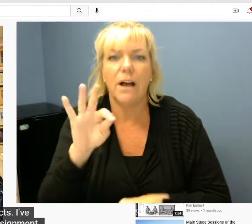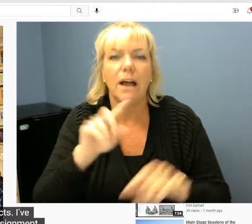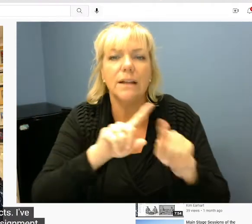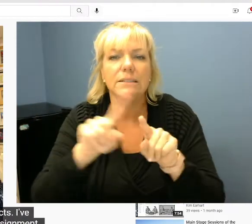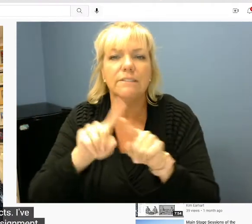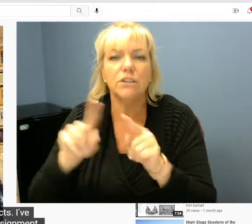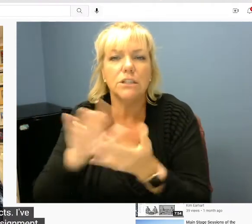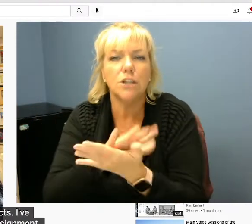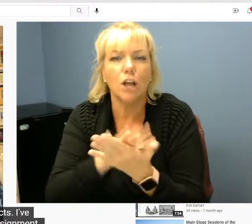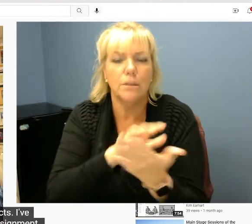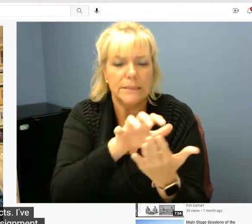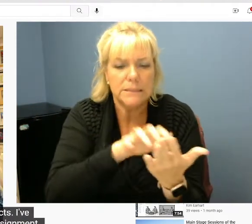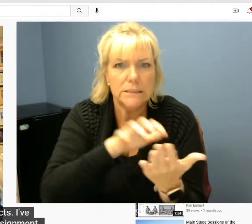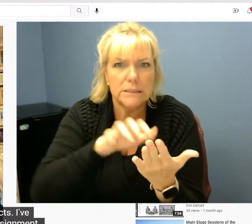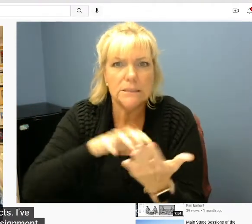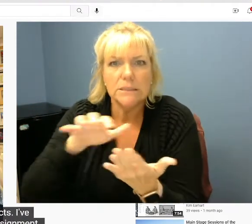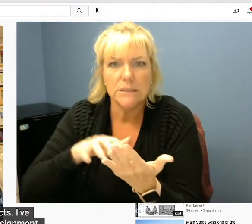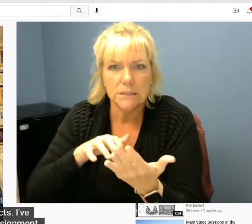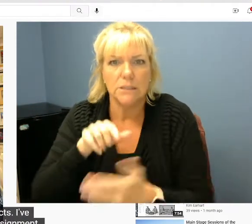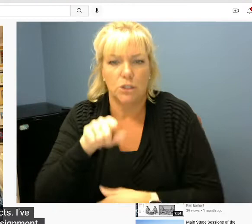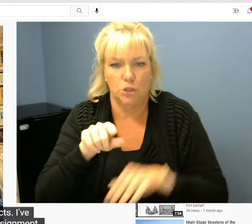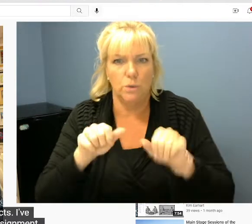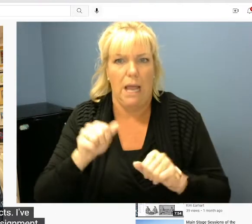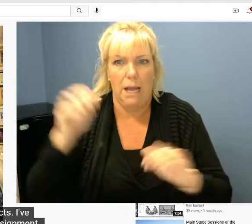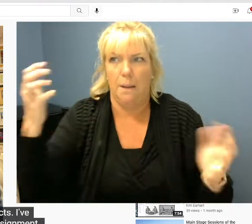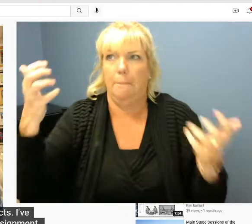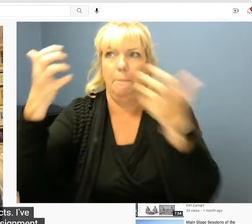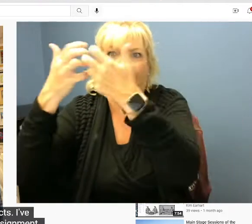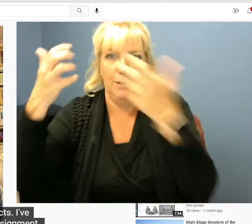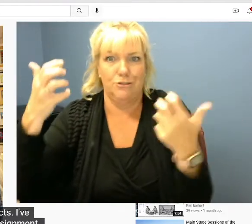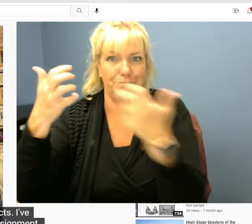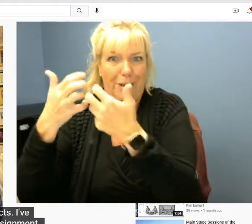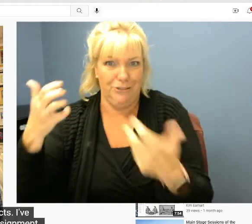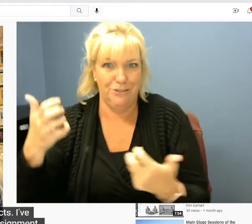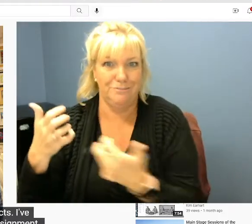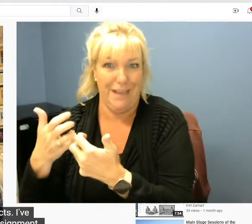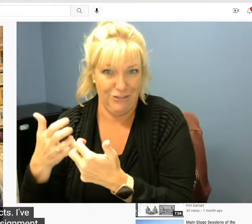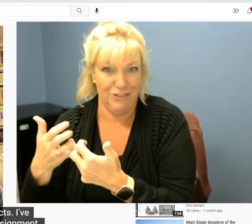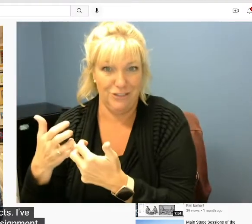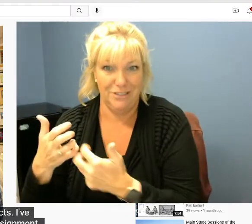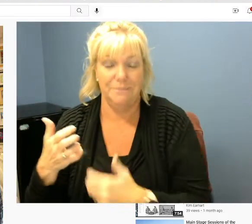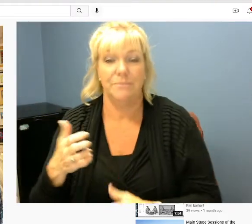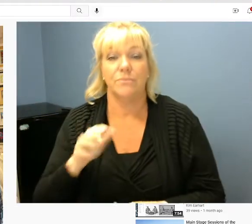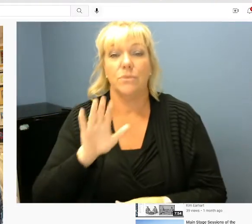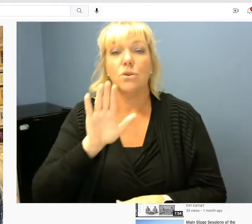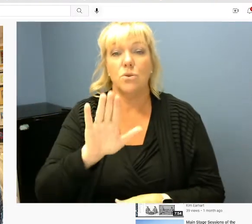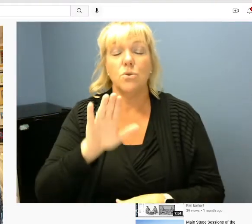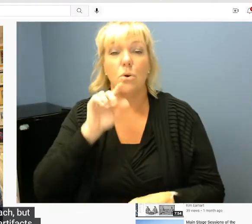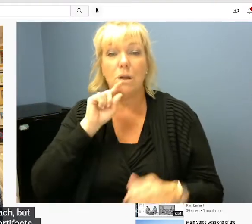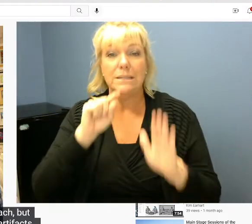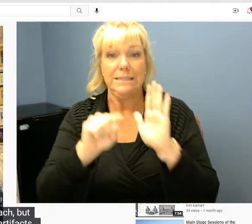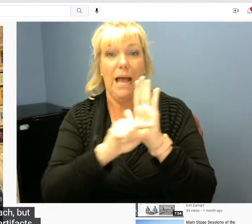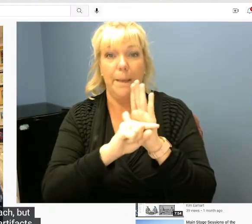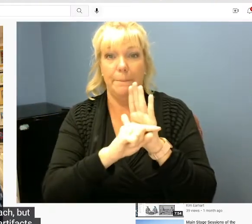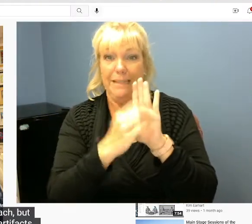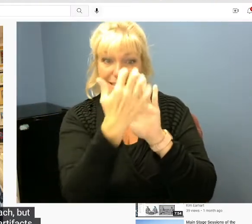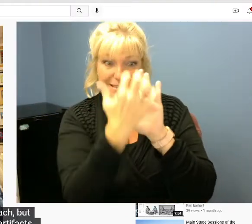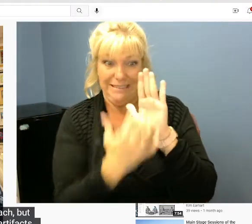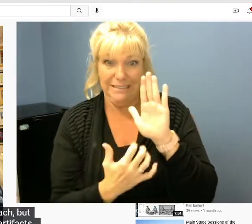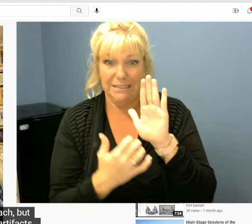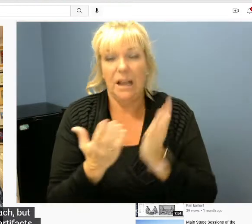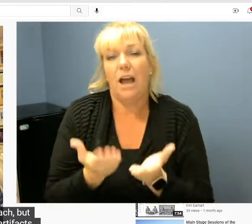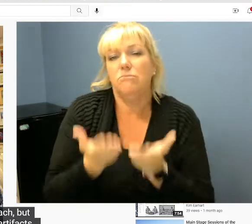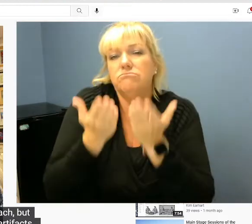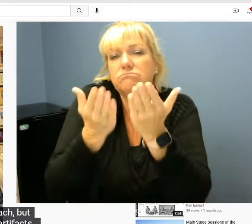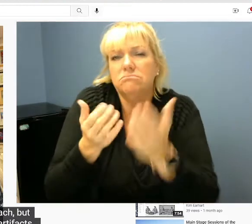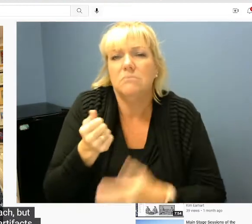can match up with these artifacts. I've given you some suggestions in the assignment to help kind of